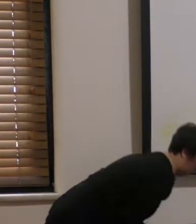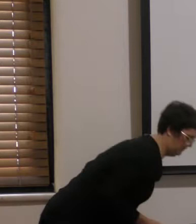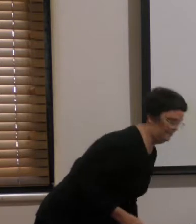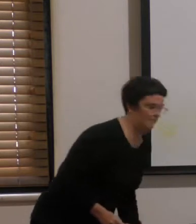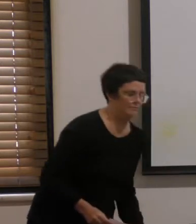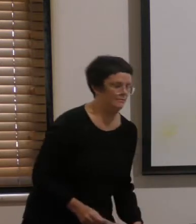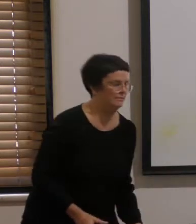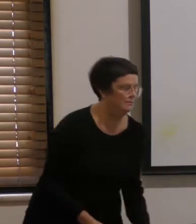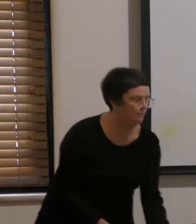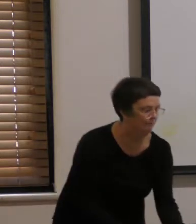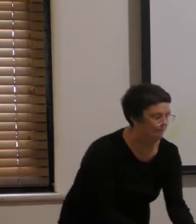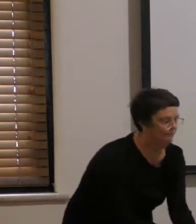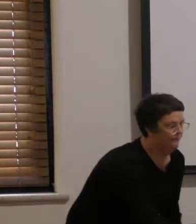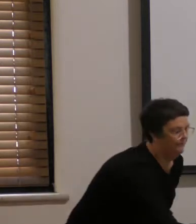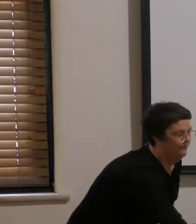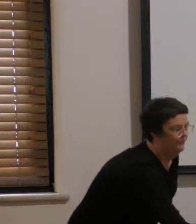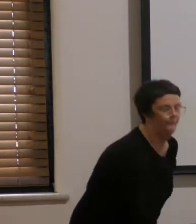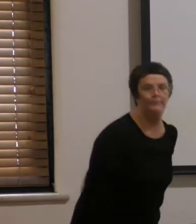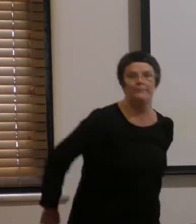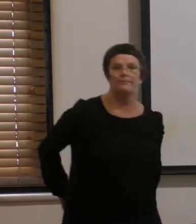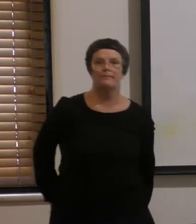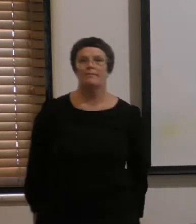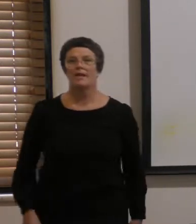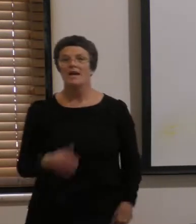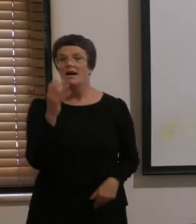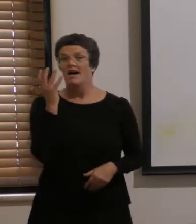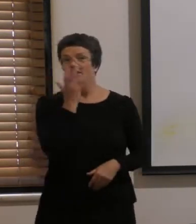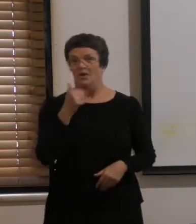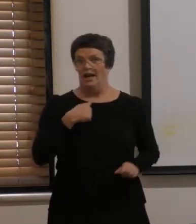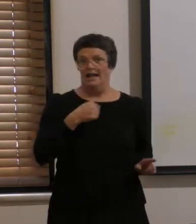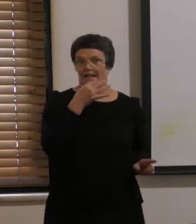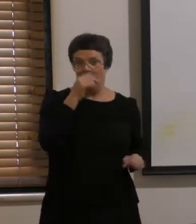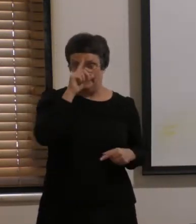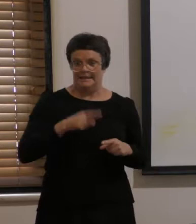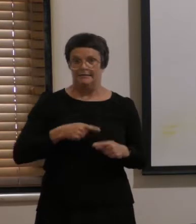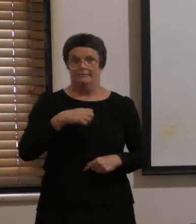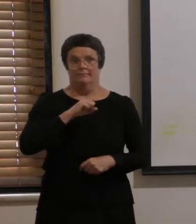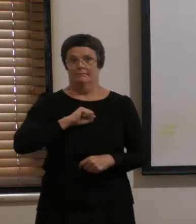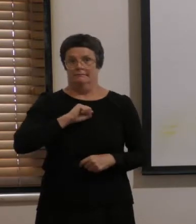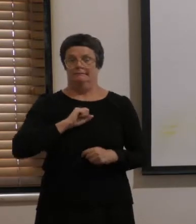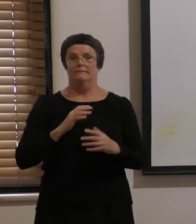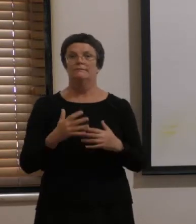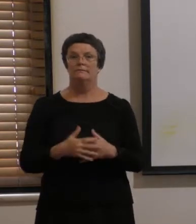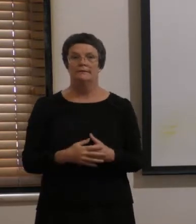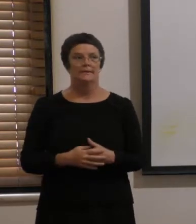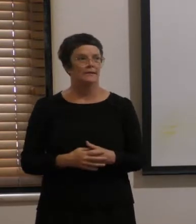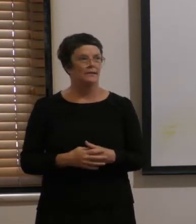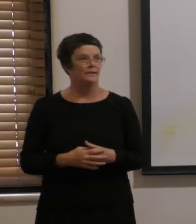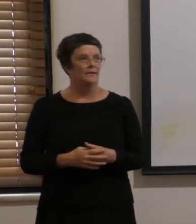And I apologise if I take a few pauses. I've had a bug or something, so I'm feeling a bit queasy. But anyway,